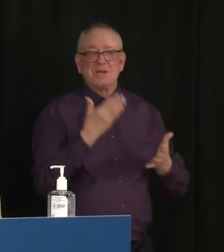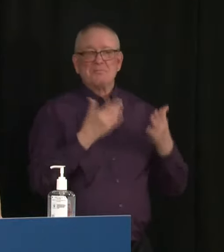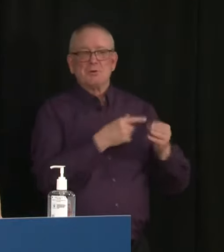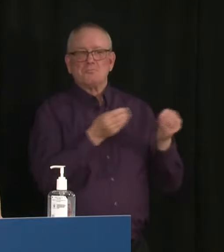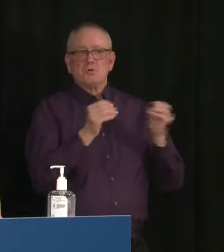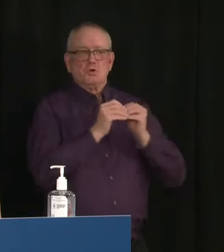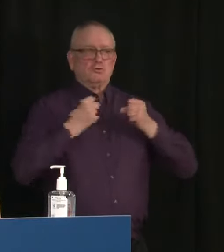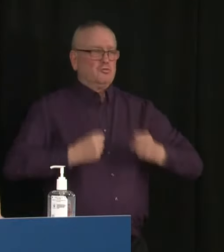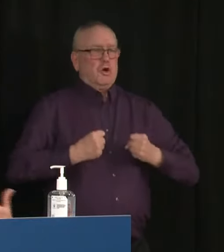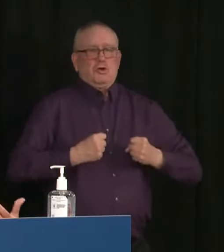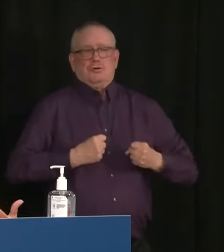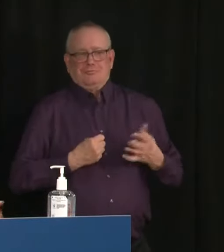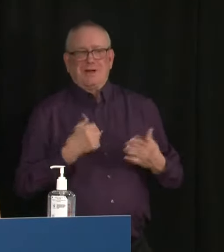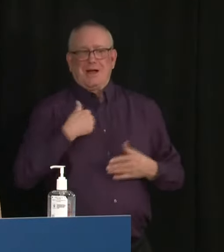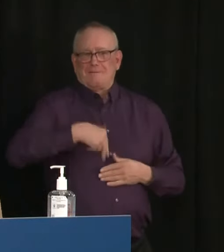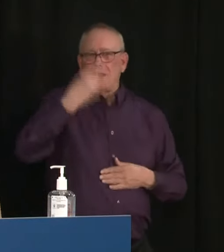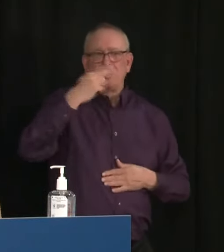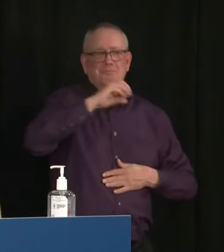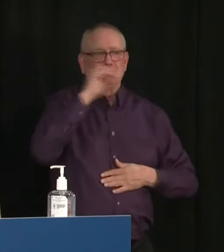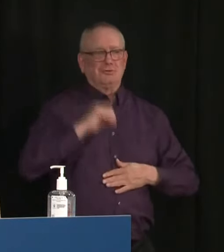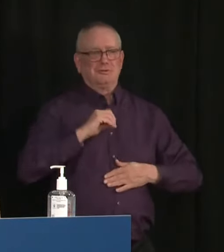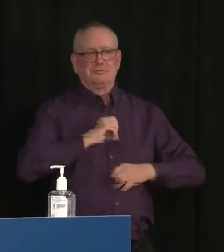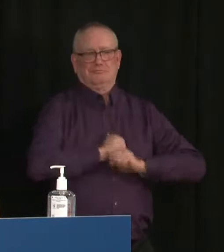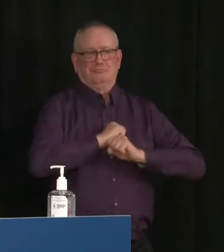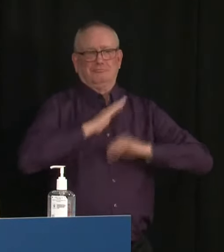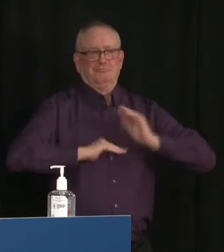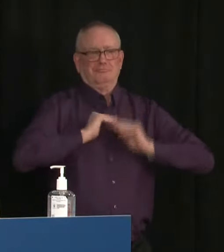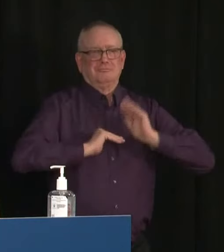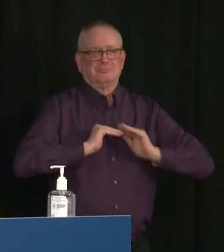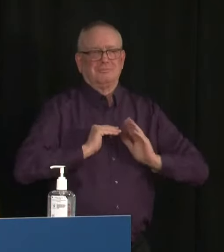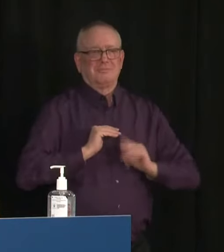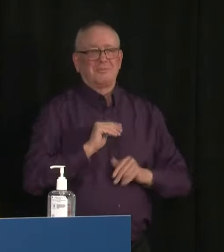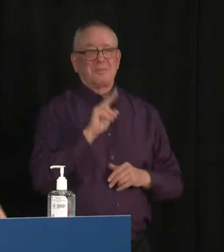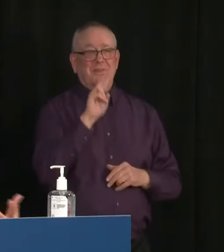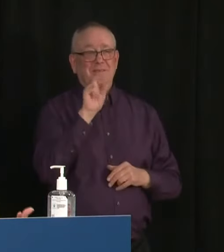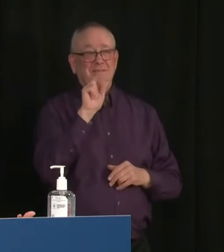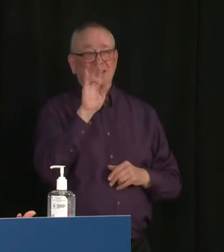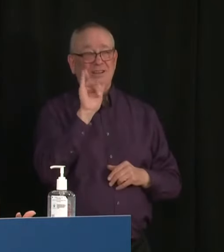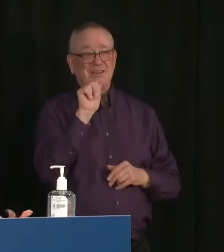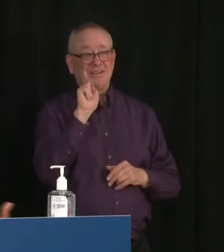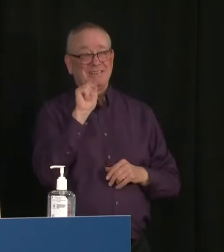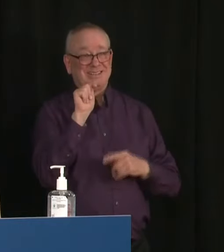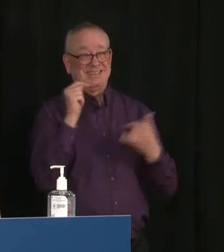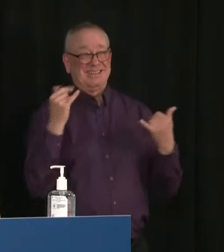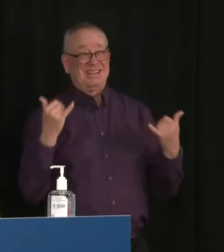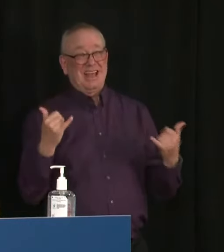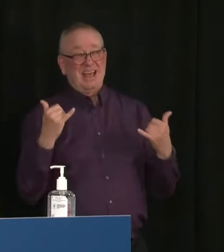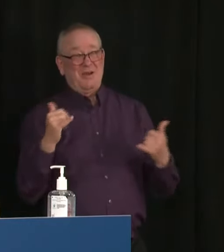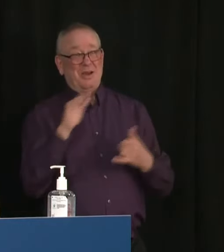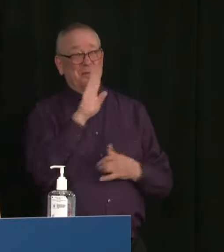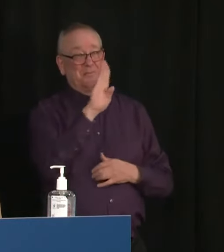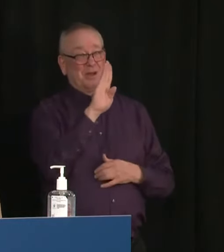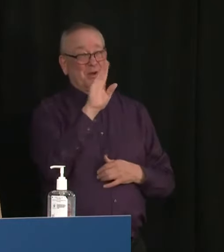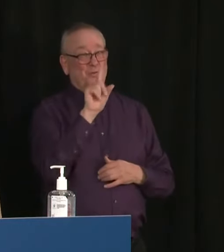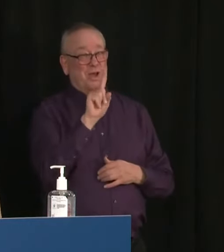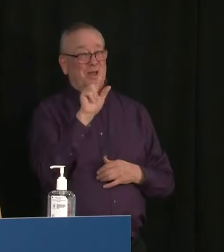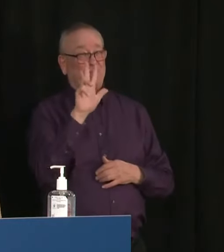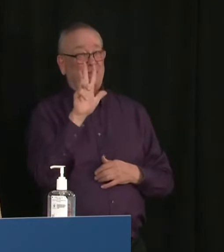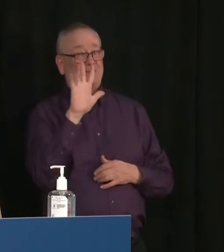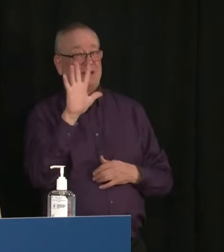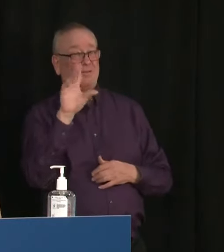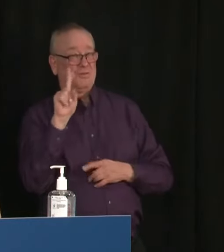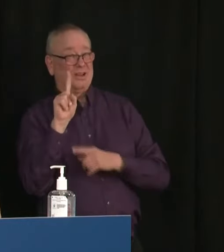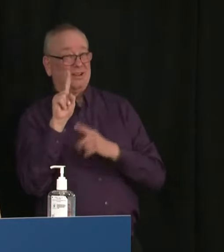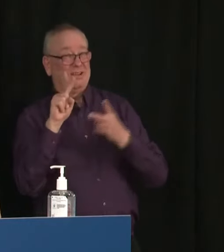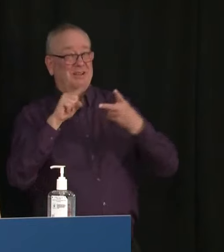know that there are some variants currently circulating in the province, such as the B1351 and the P1, that we